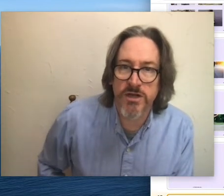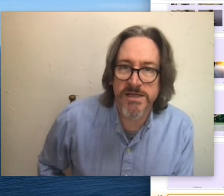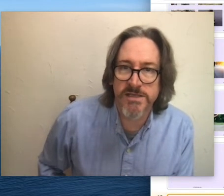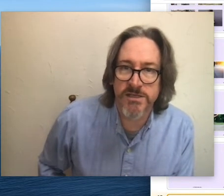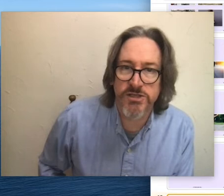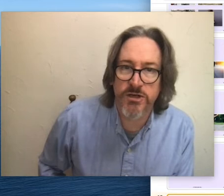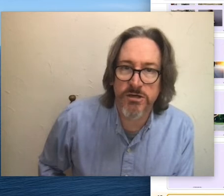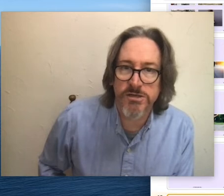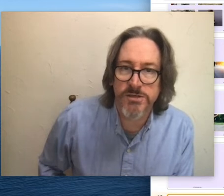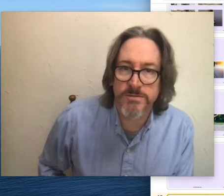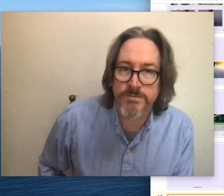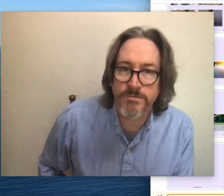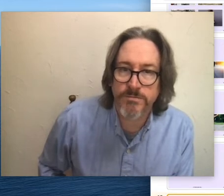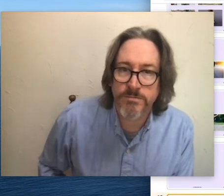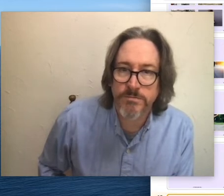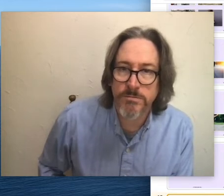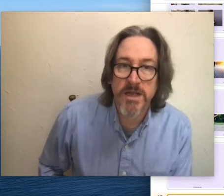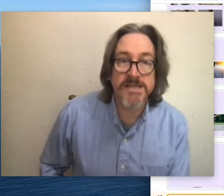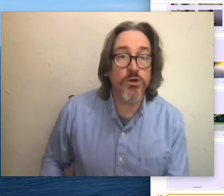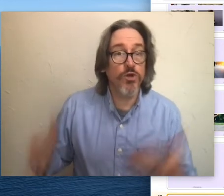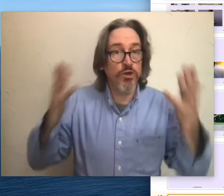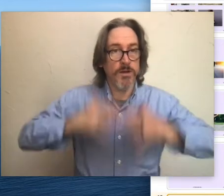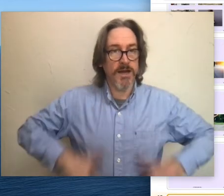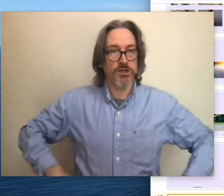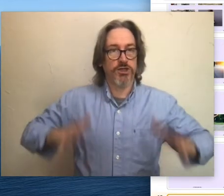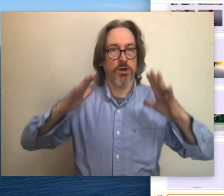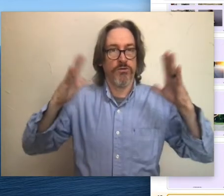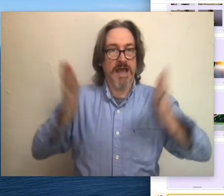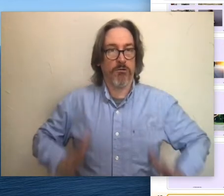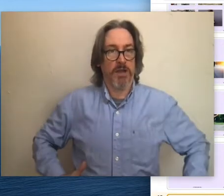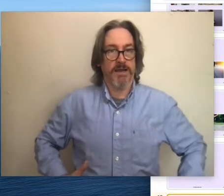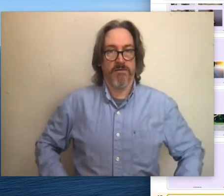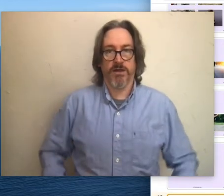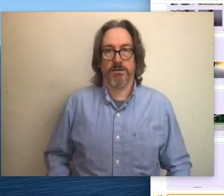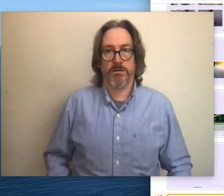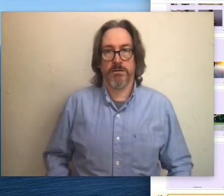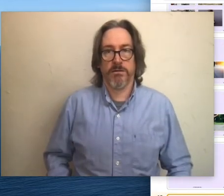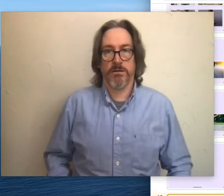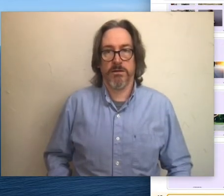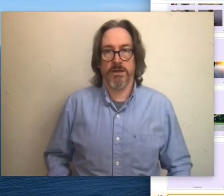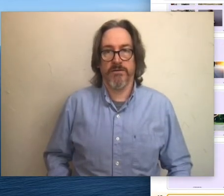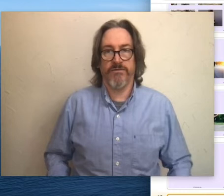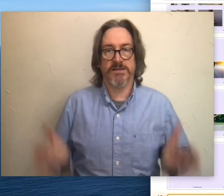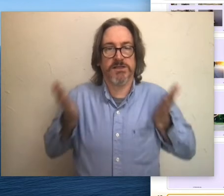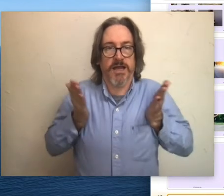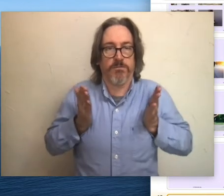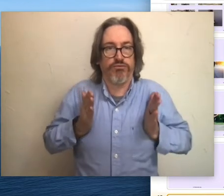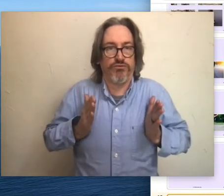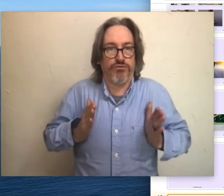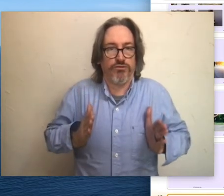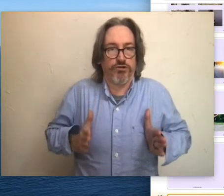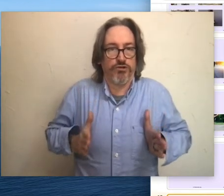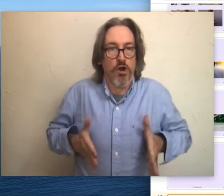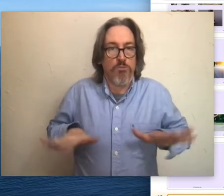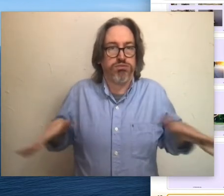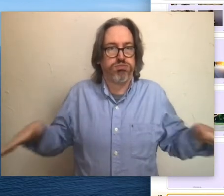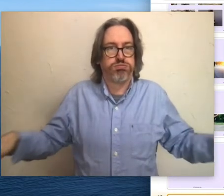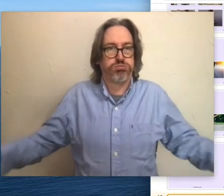Und dresses and skirts. So you can actually show the outline of it. If it's like,